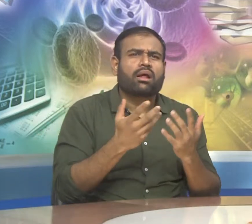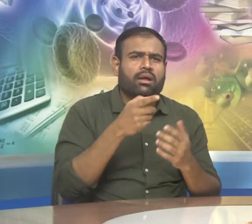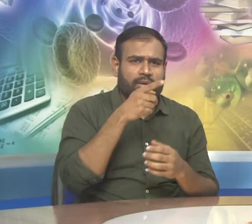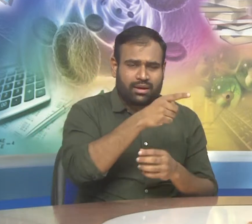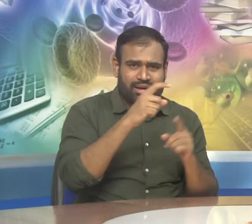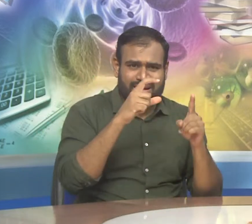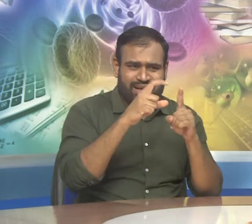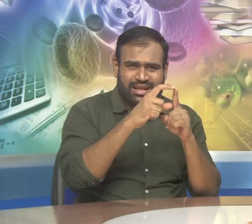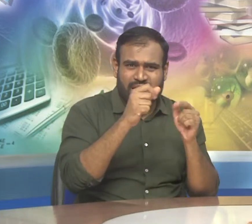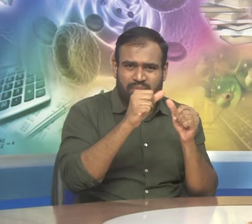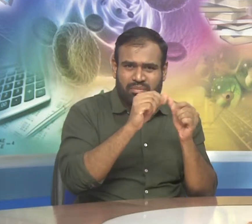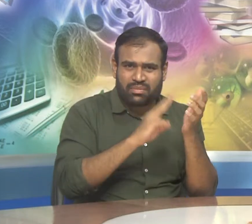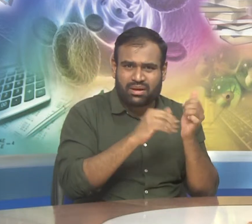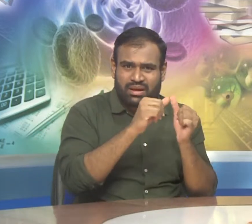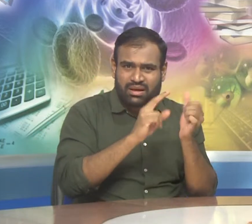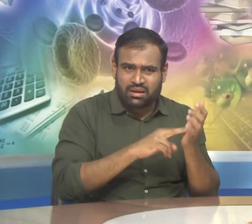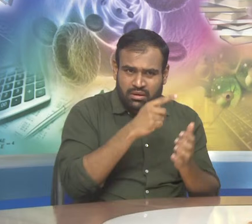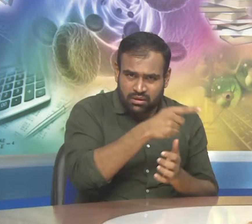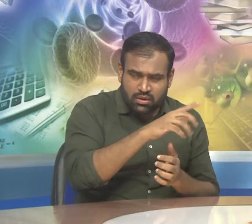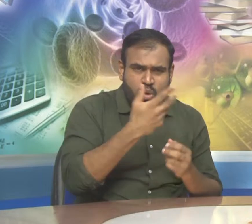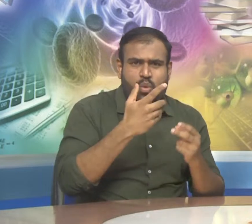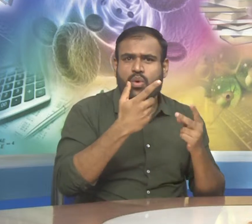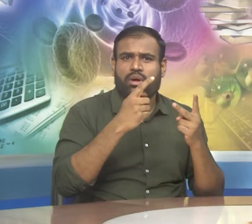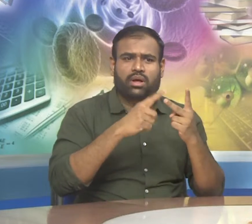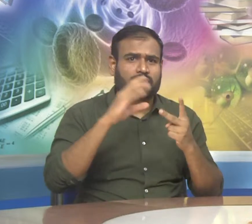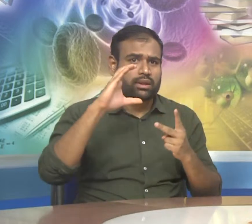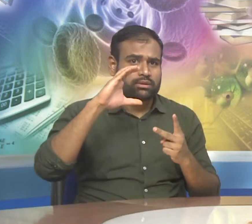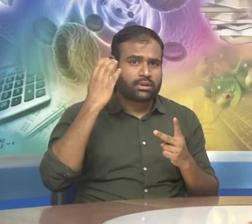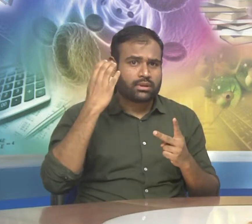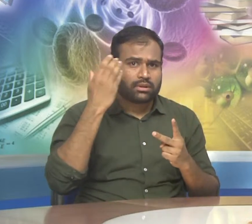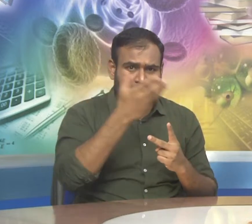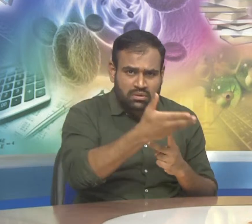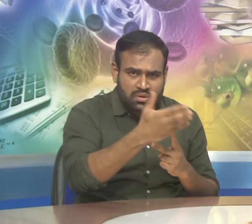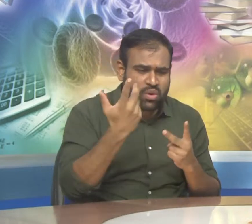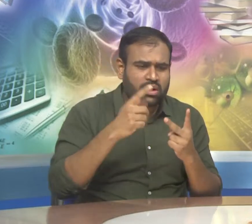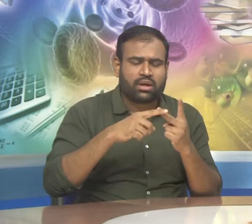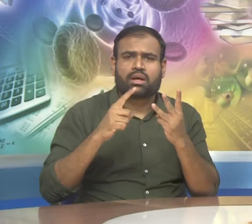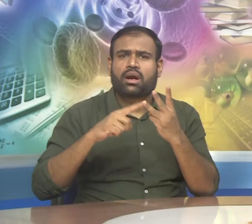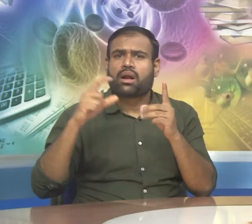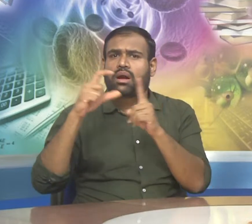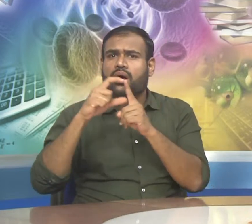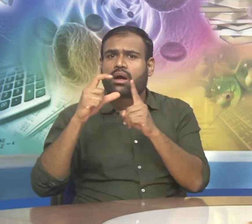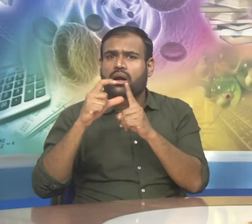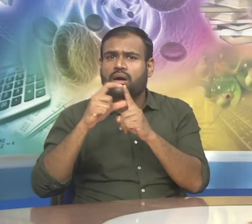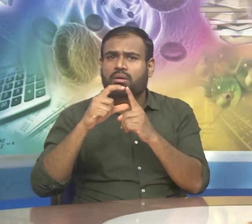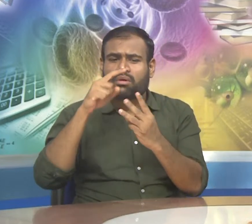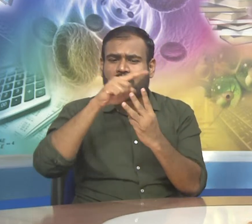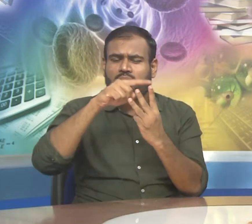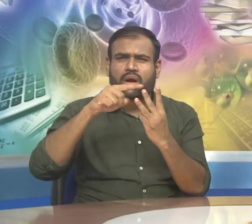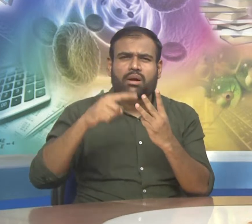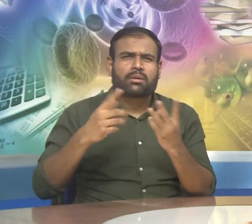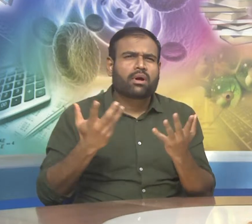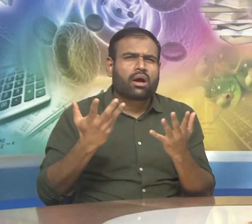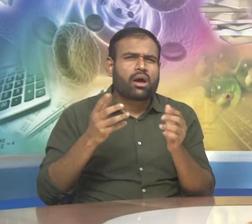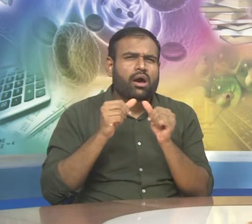Option is Daman and Diu, Chandigarh or Delhi.